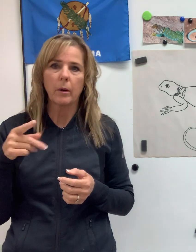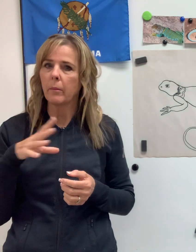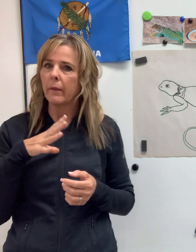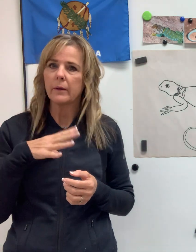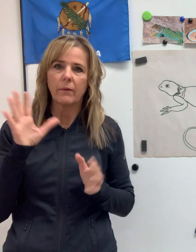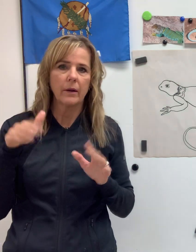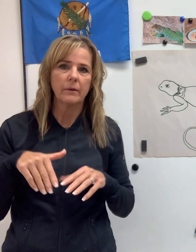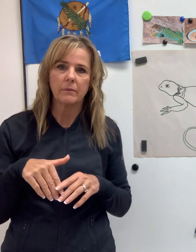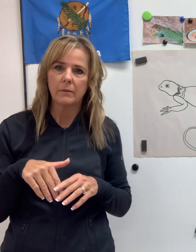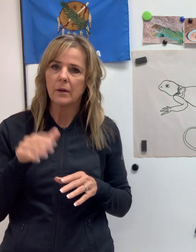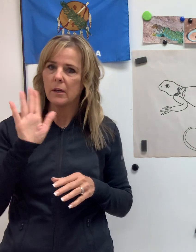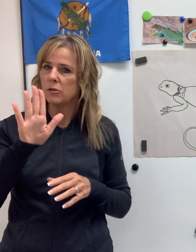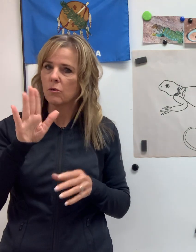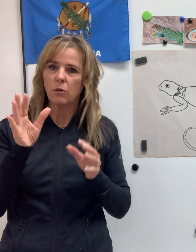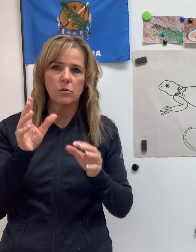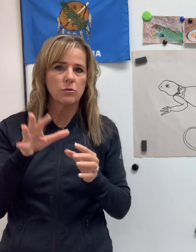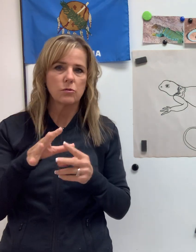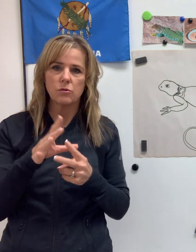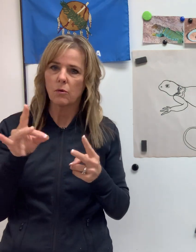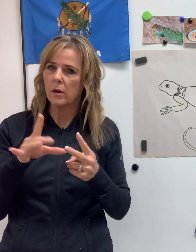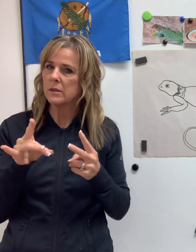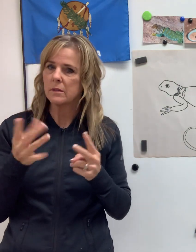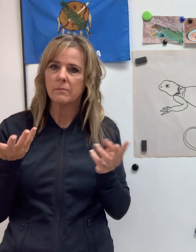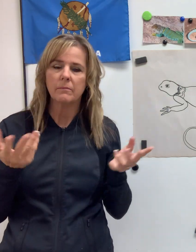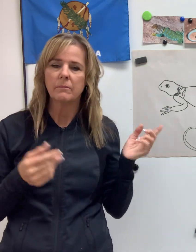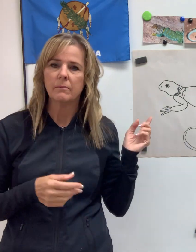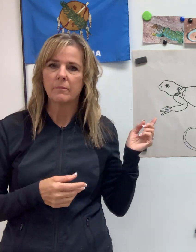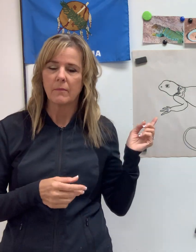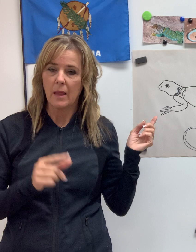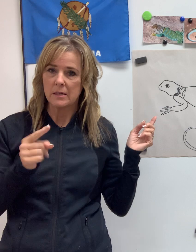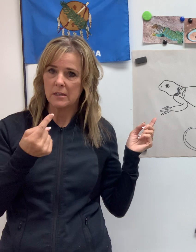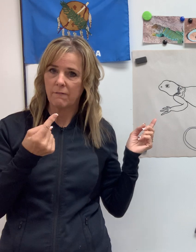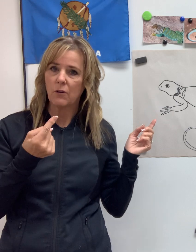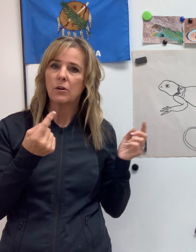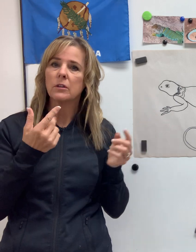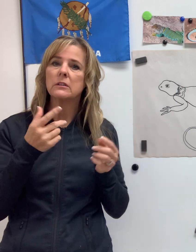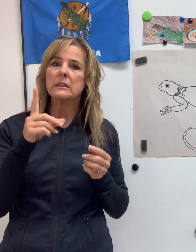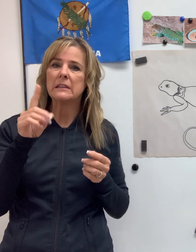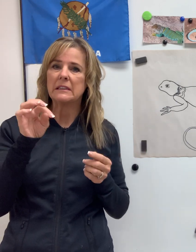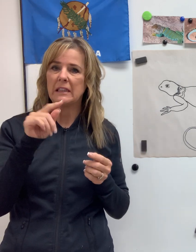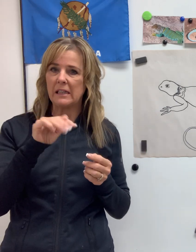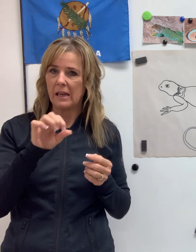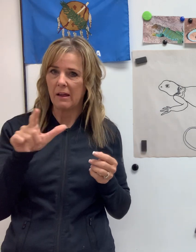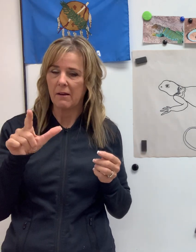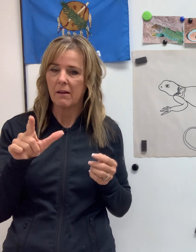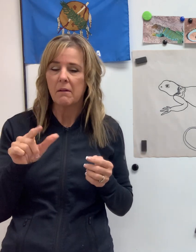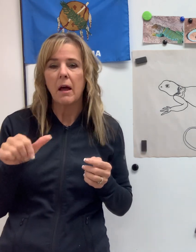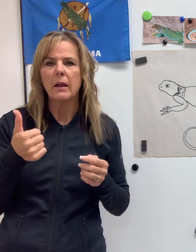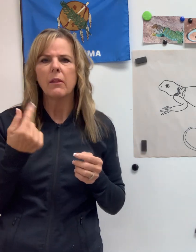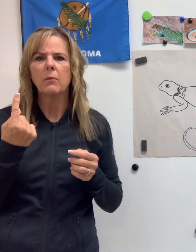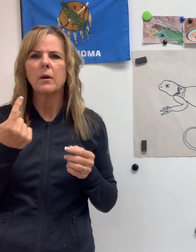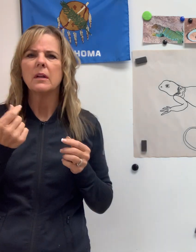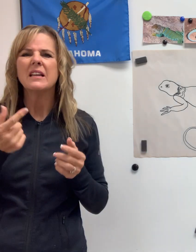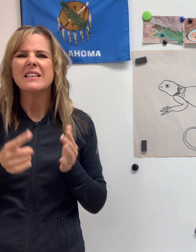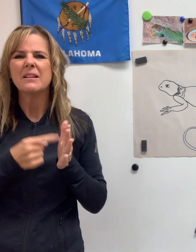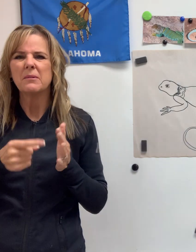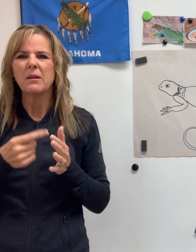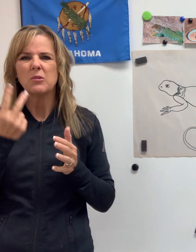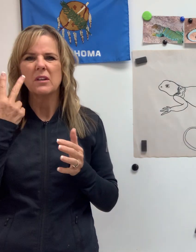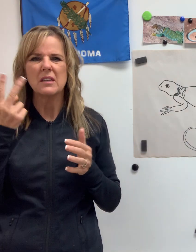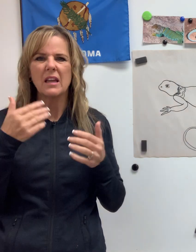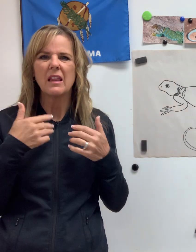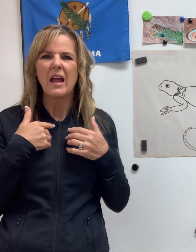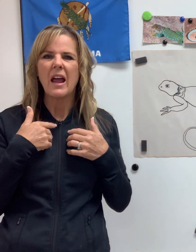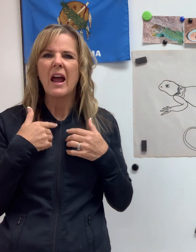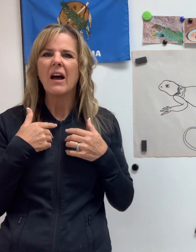fine. It's up to you. So that's our first detail. Another detail, you can sometimes see they have this little